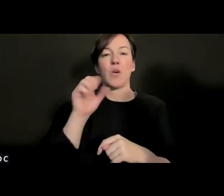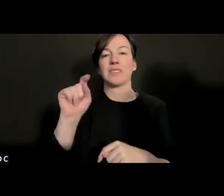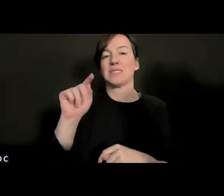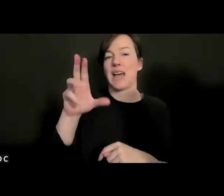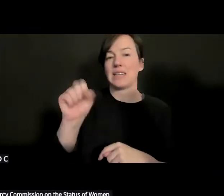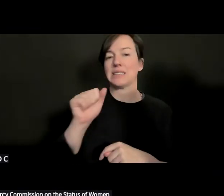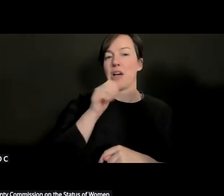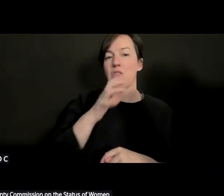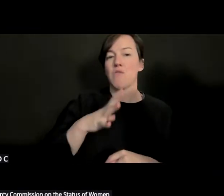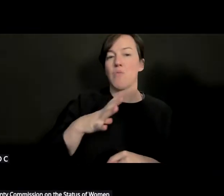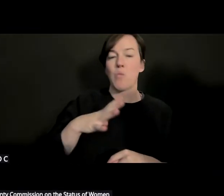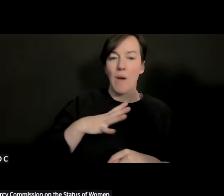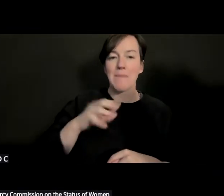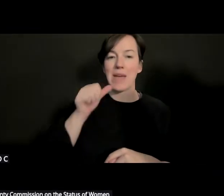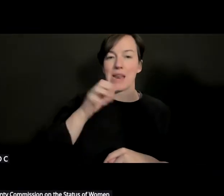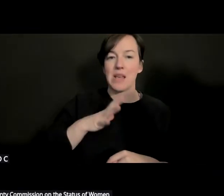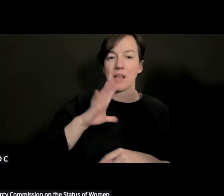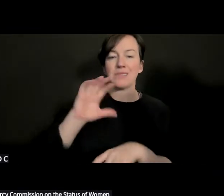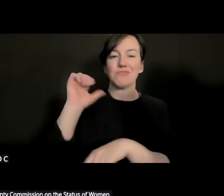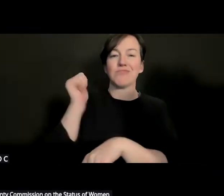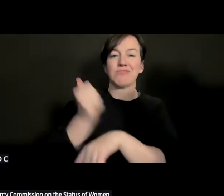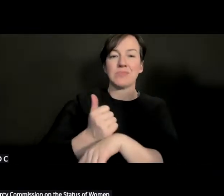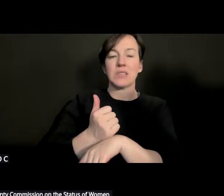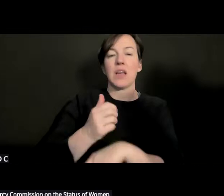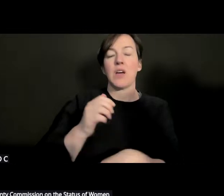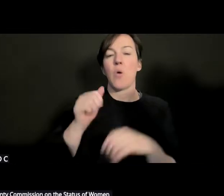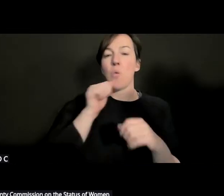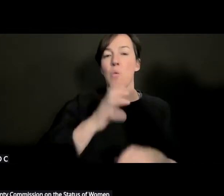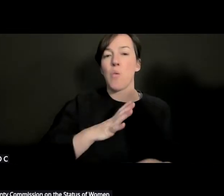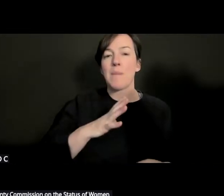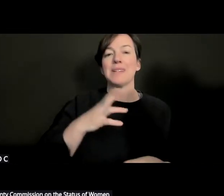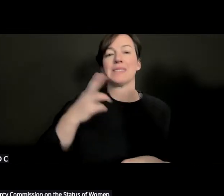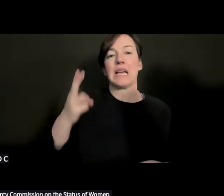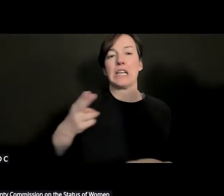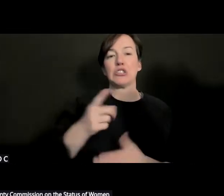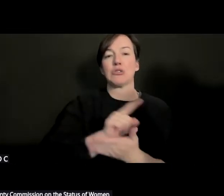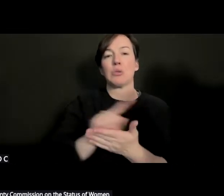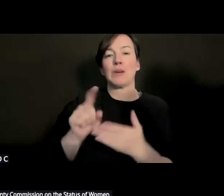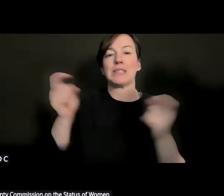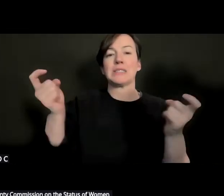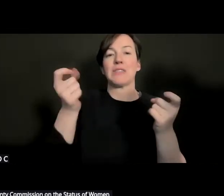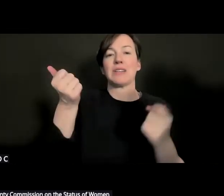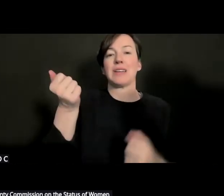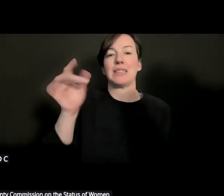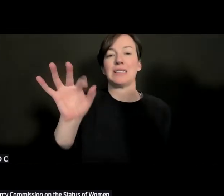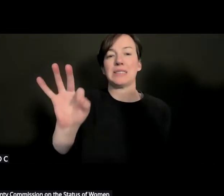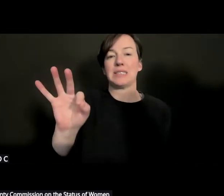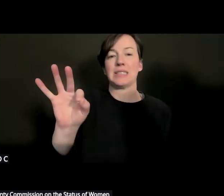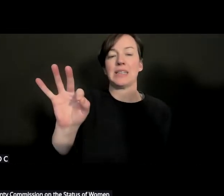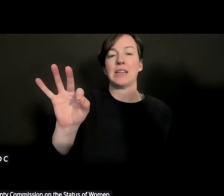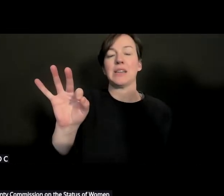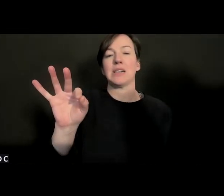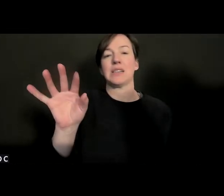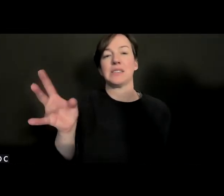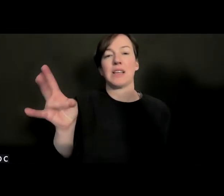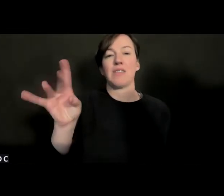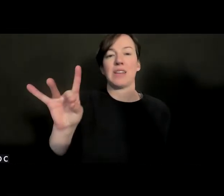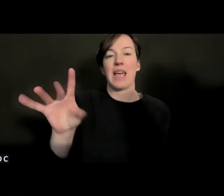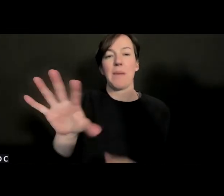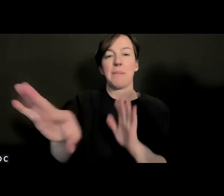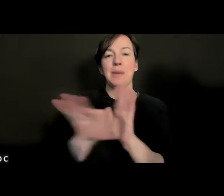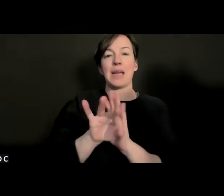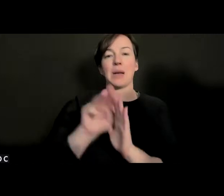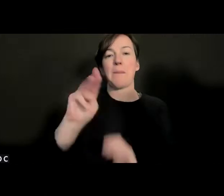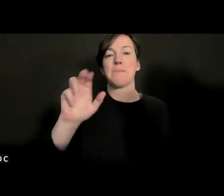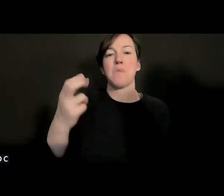and executed a Women's History Week celebration in 1978. The organizers selected the week of March 8th